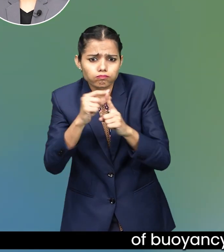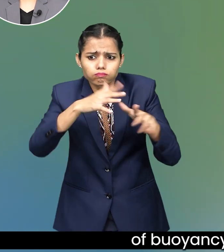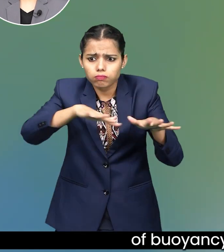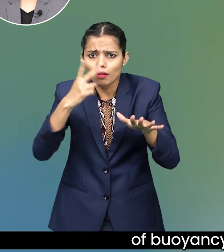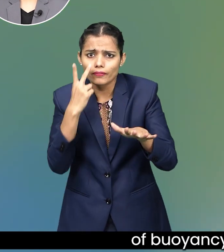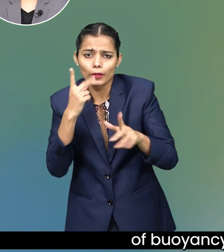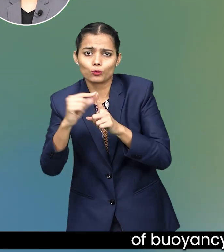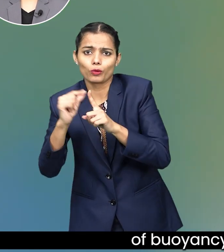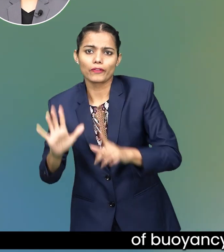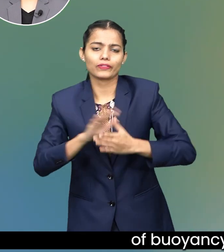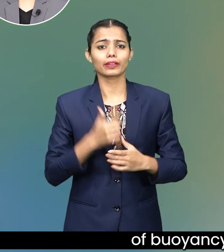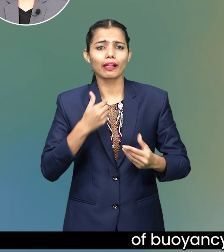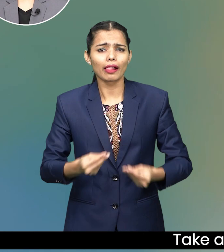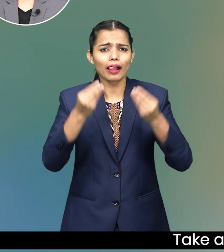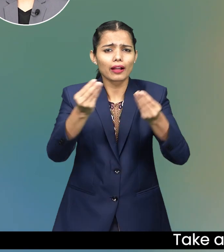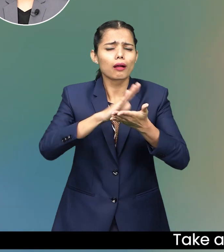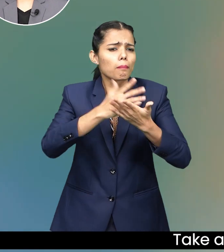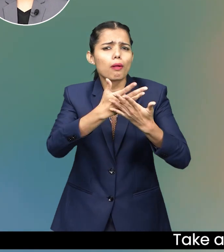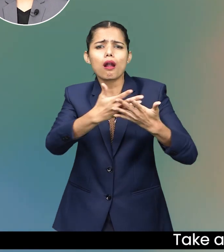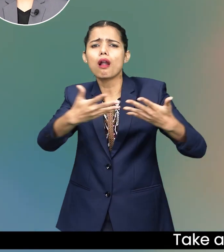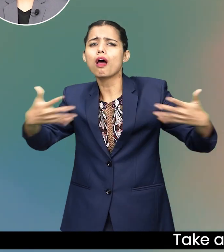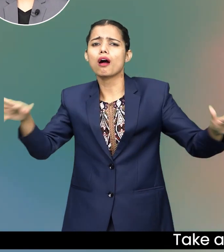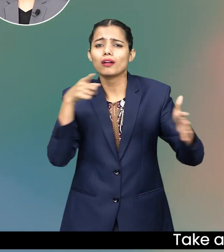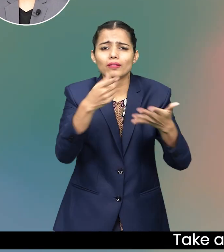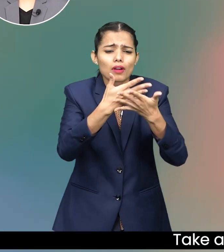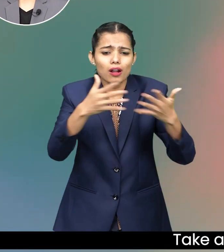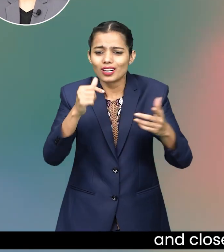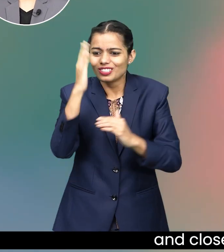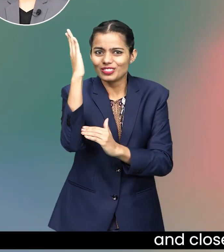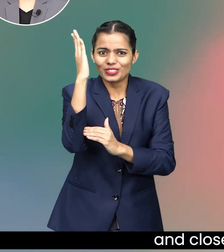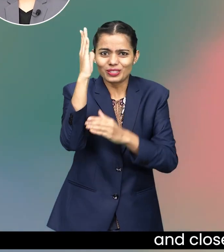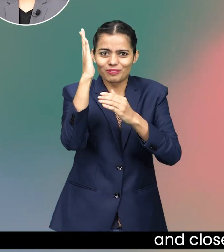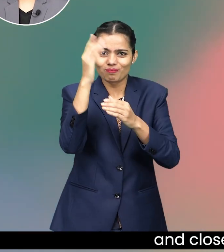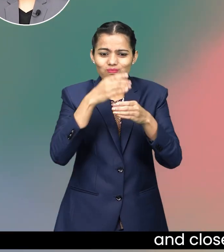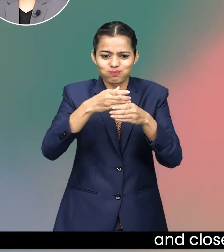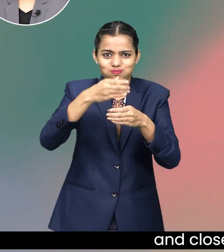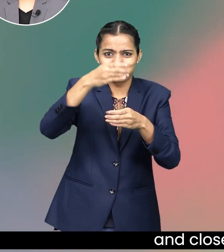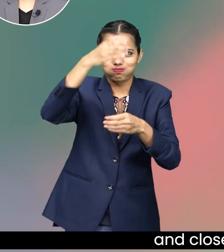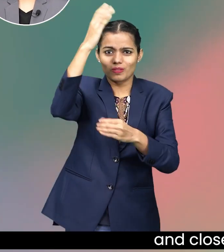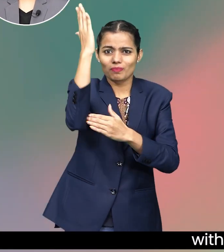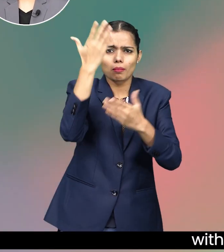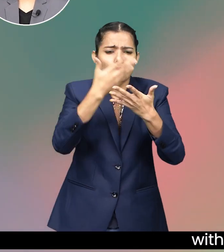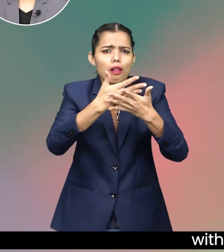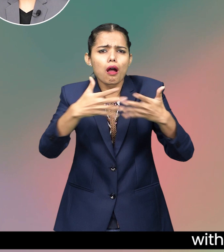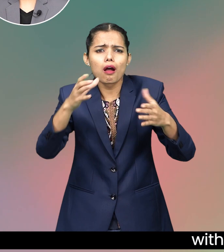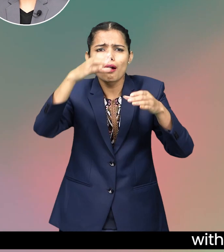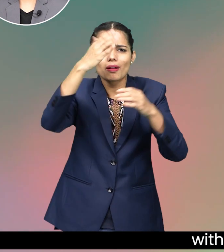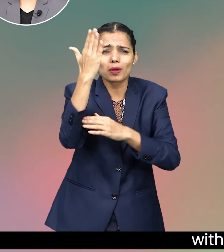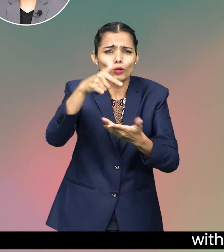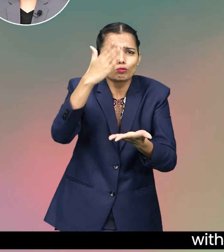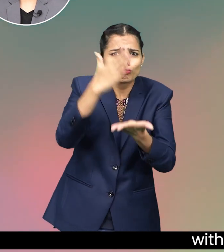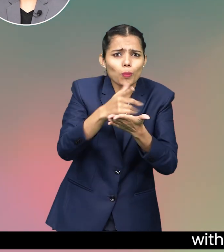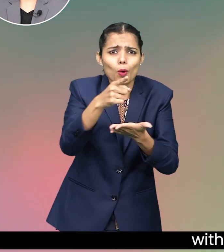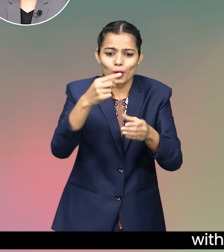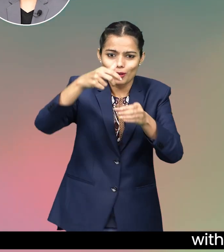an activity take an empty plastic bottle and close the mouth of the bottle with an airtight